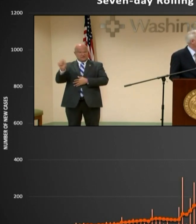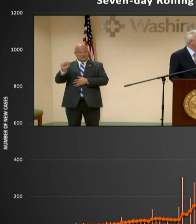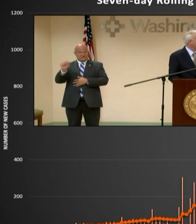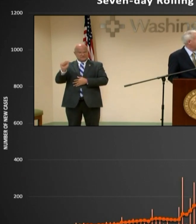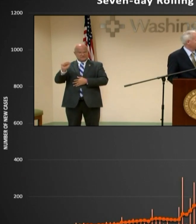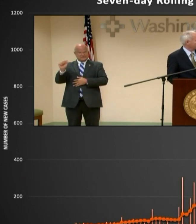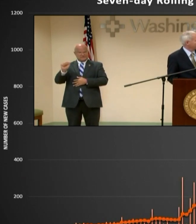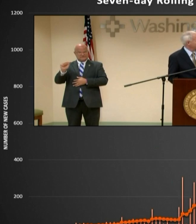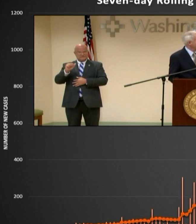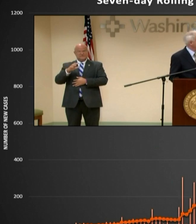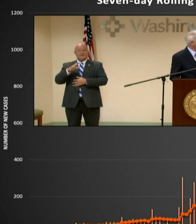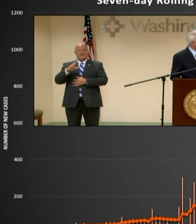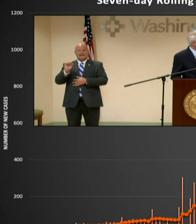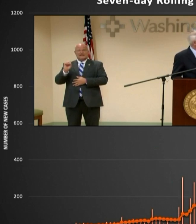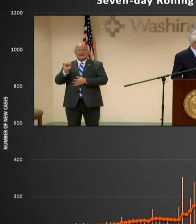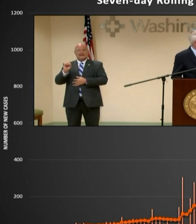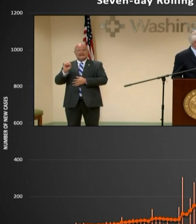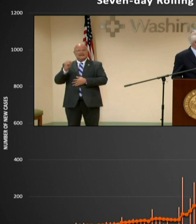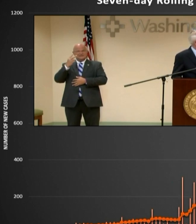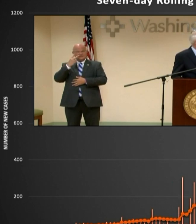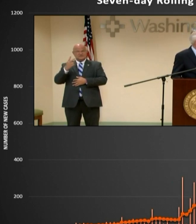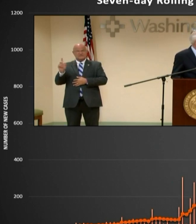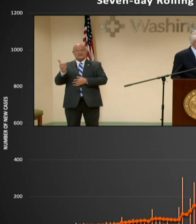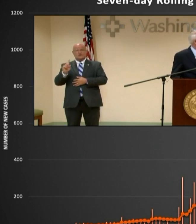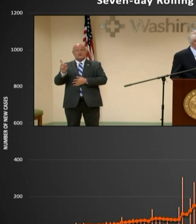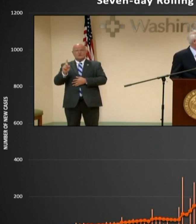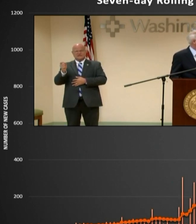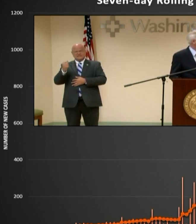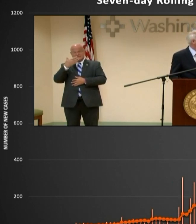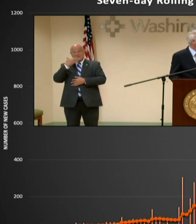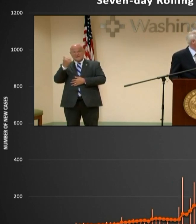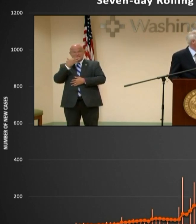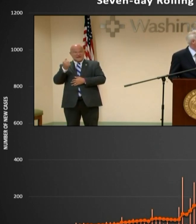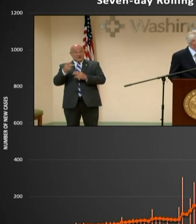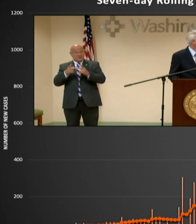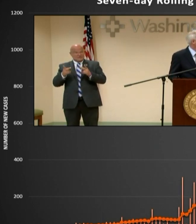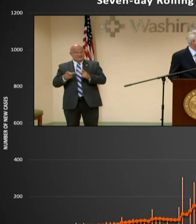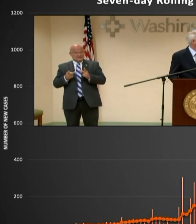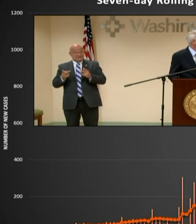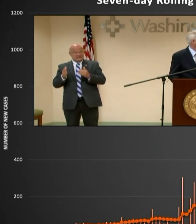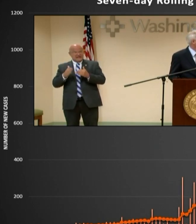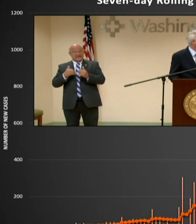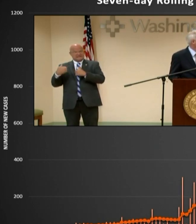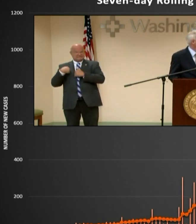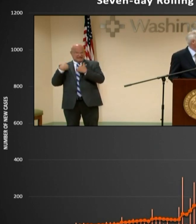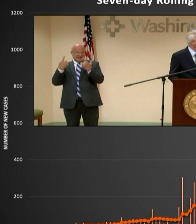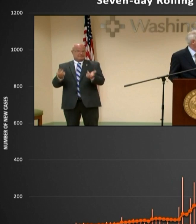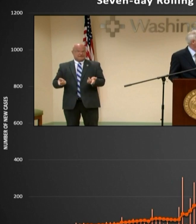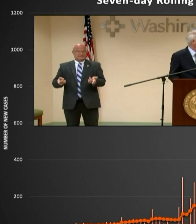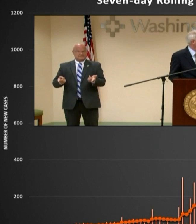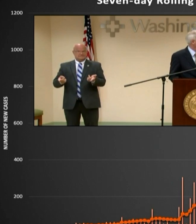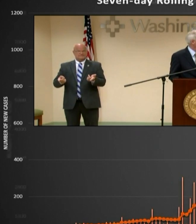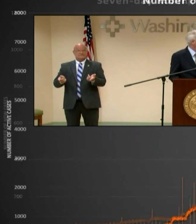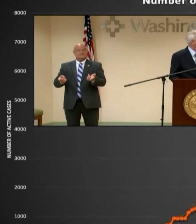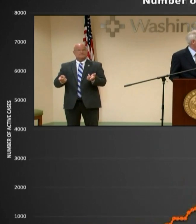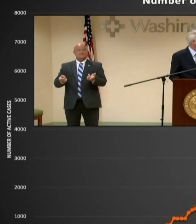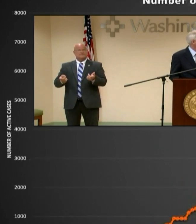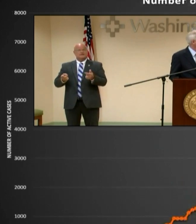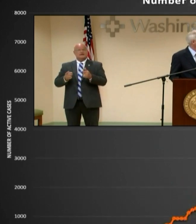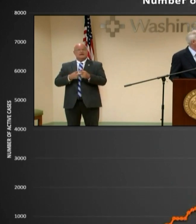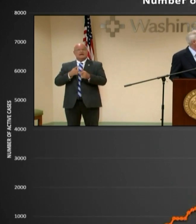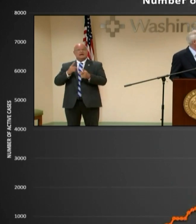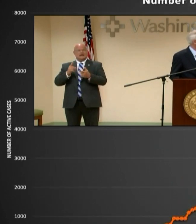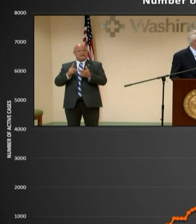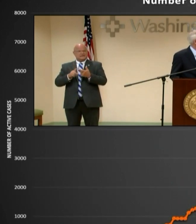average. And you can see we're in a little bit better position than we have been. And then